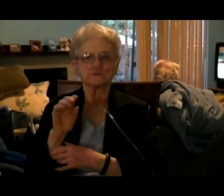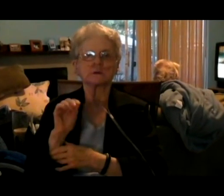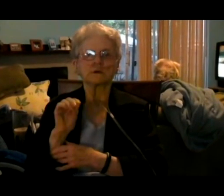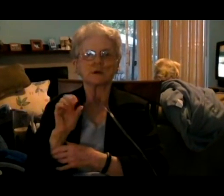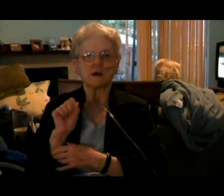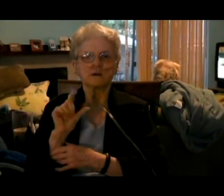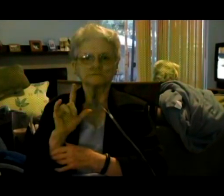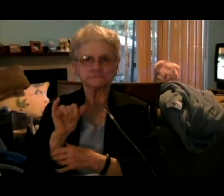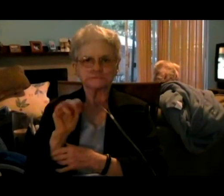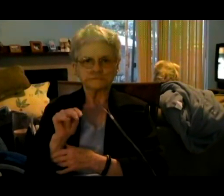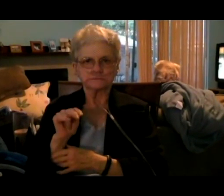Eileen